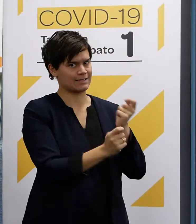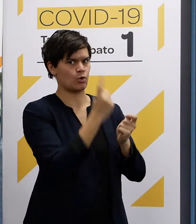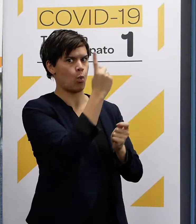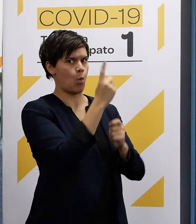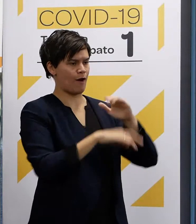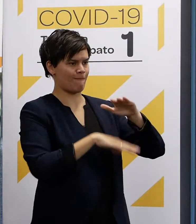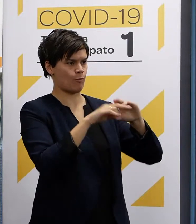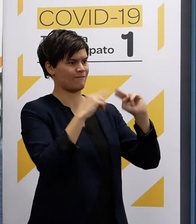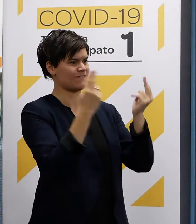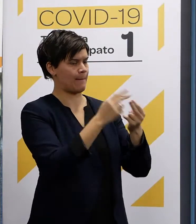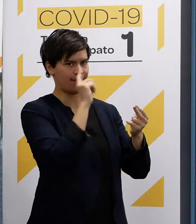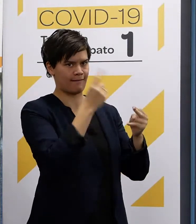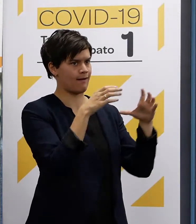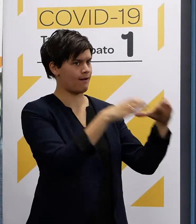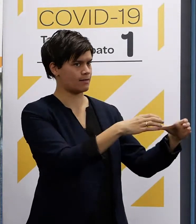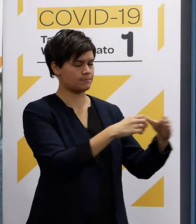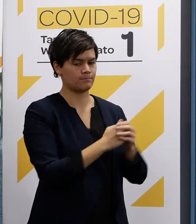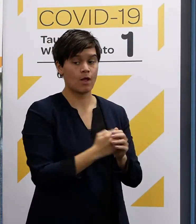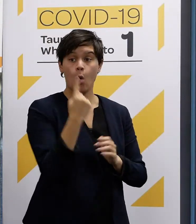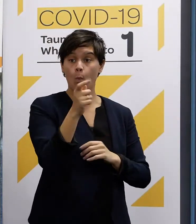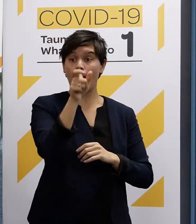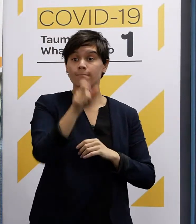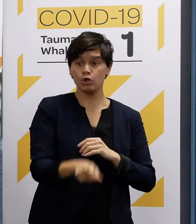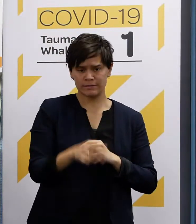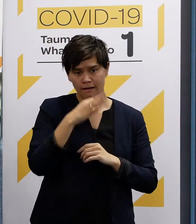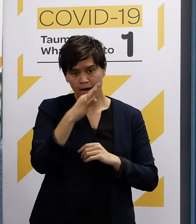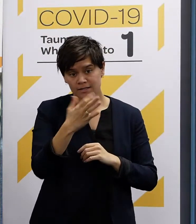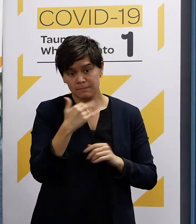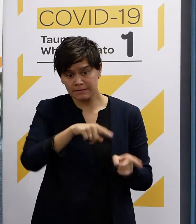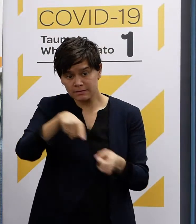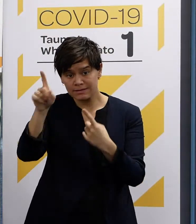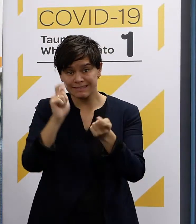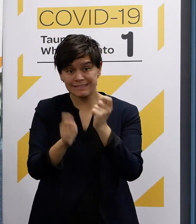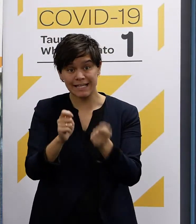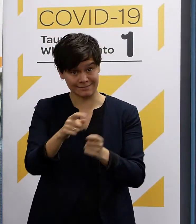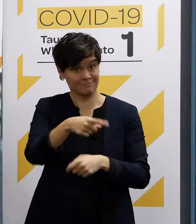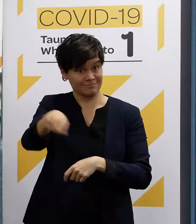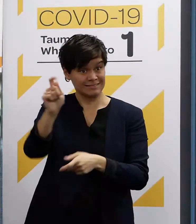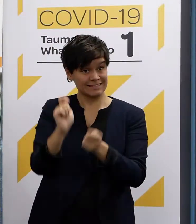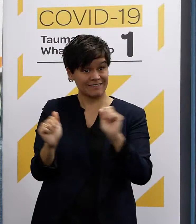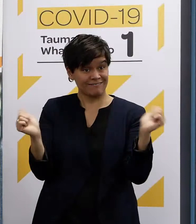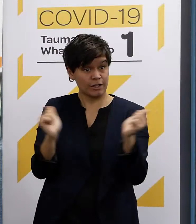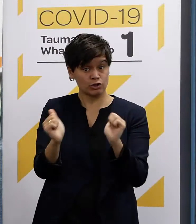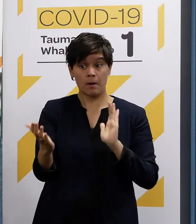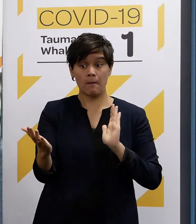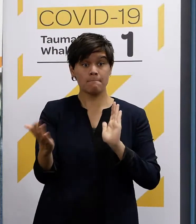to have had a test is now not returning contact, and this has been referred to enforcement.